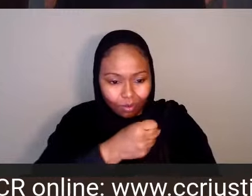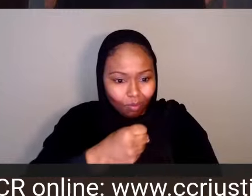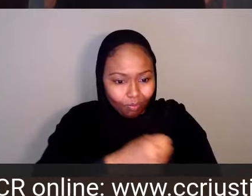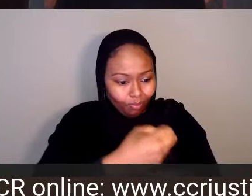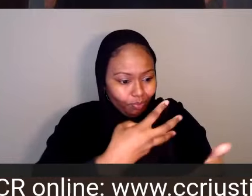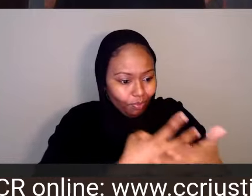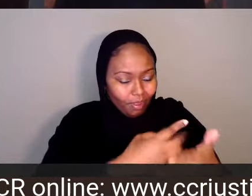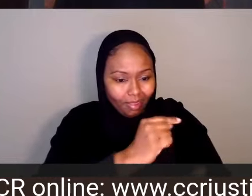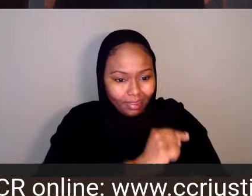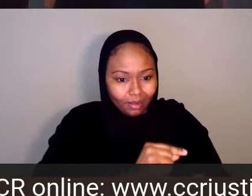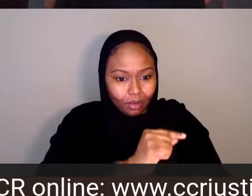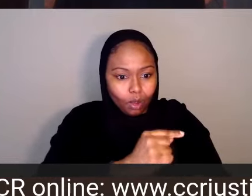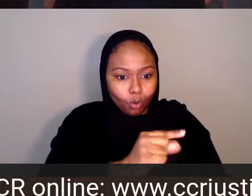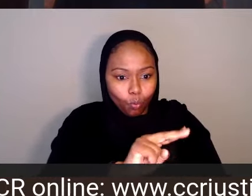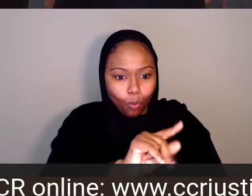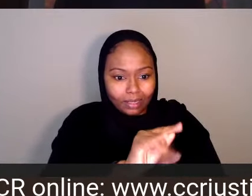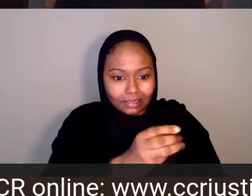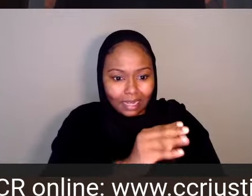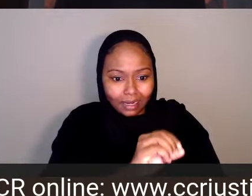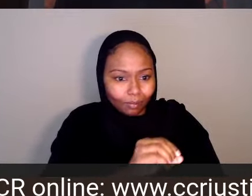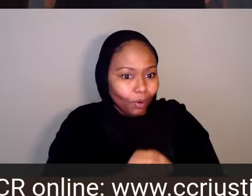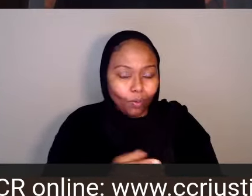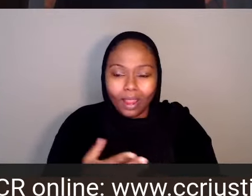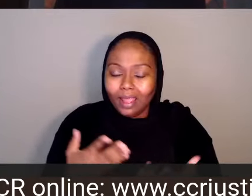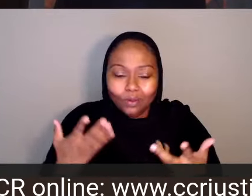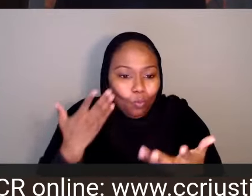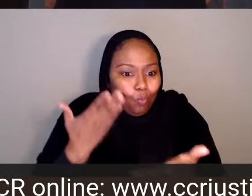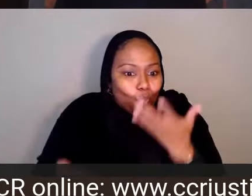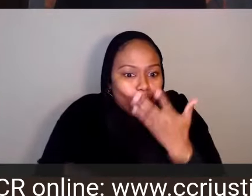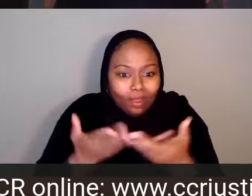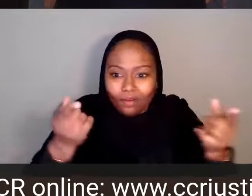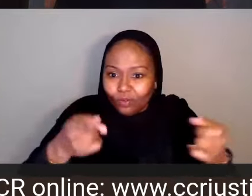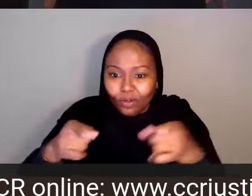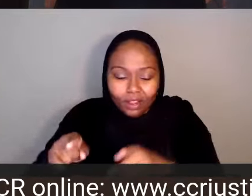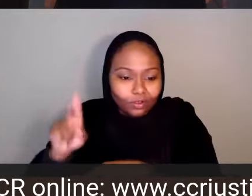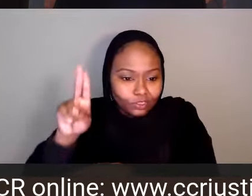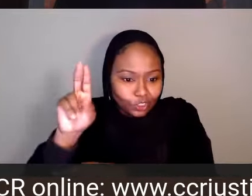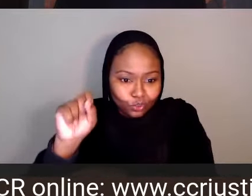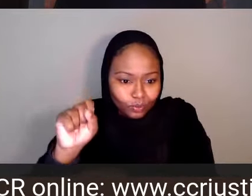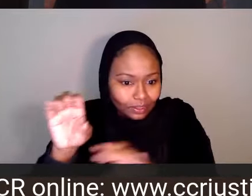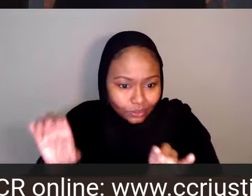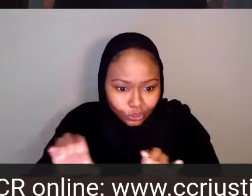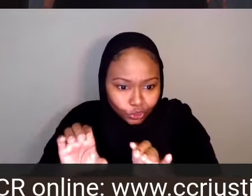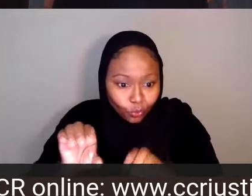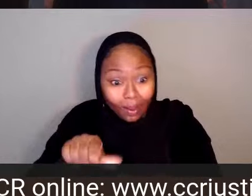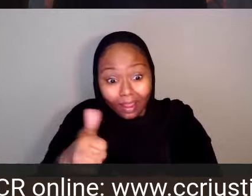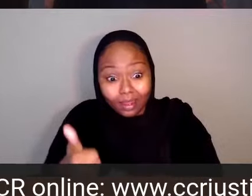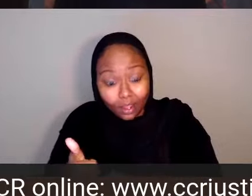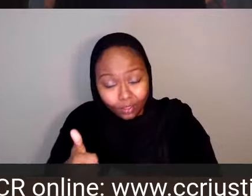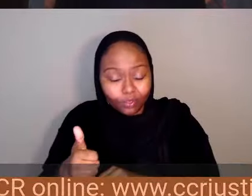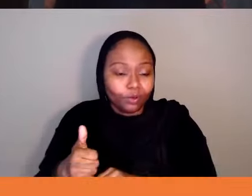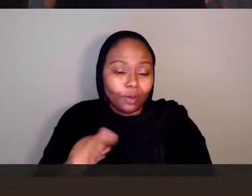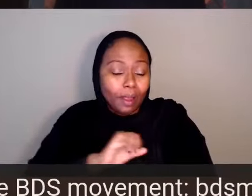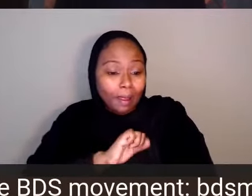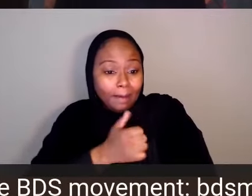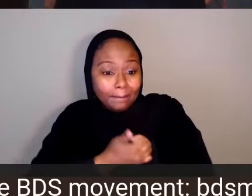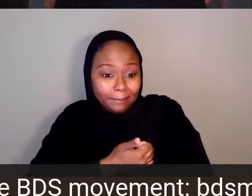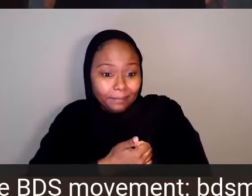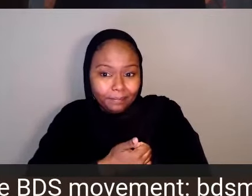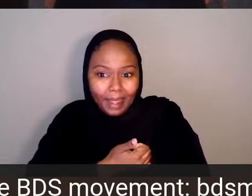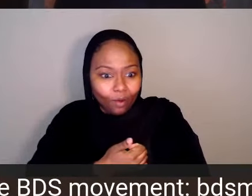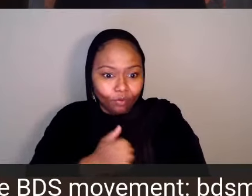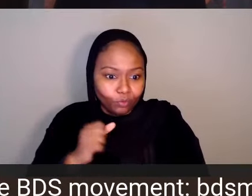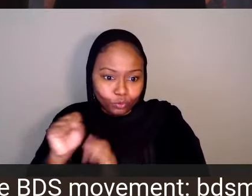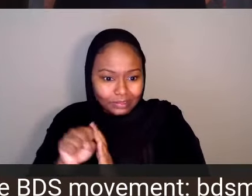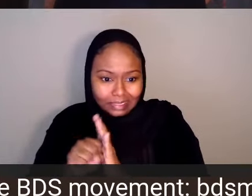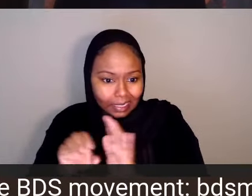in Guantanamo. And who knows what else the United States and other powerful states are doing that we are not aware of at this moment.